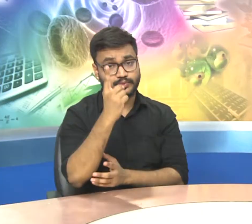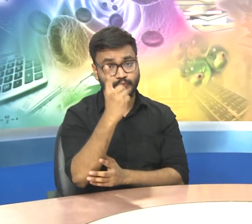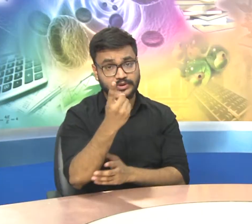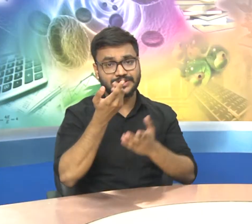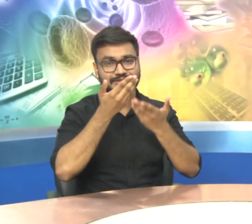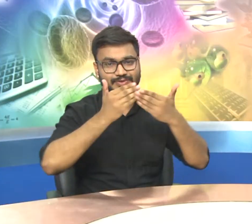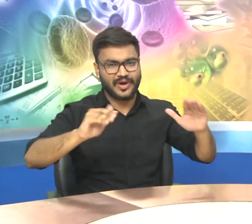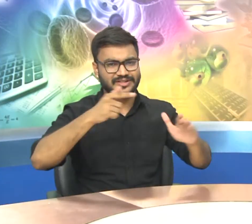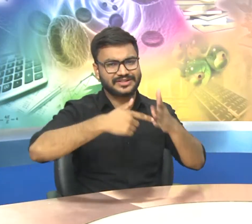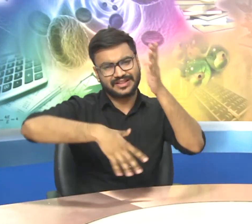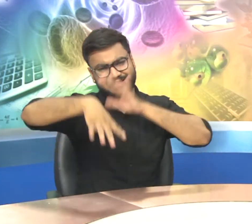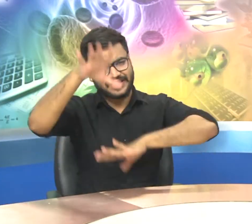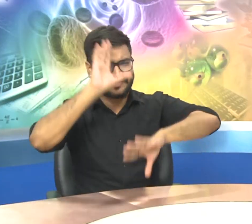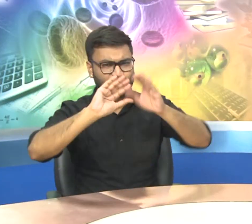In our previous part,